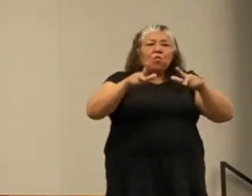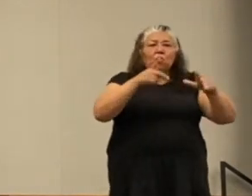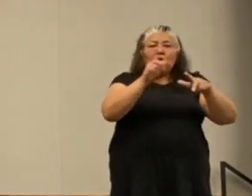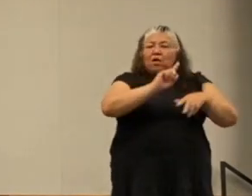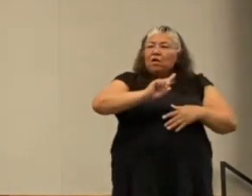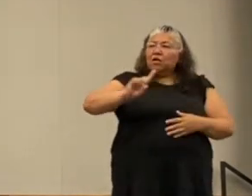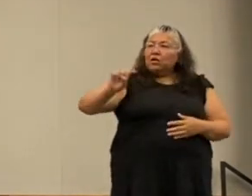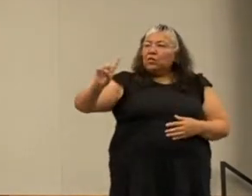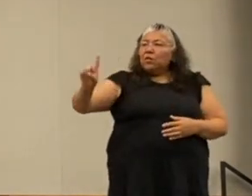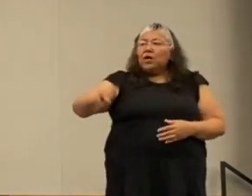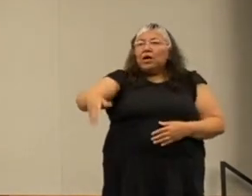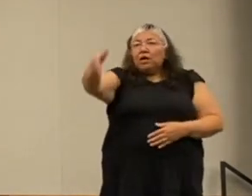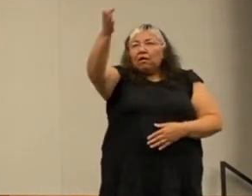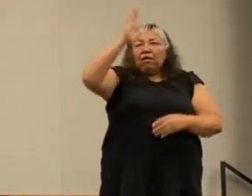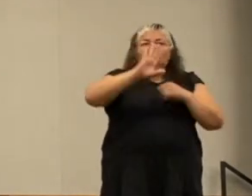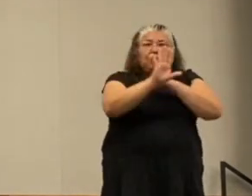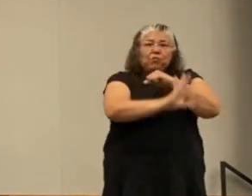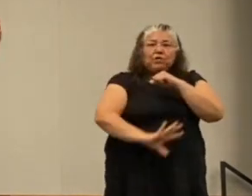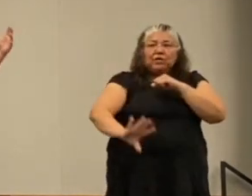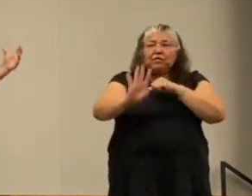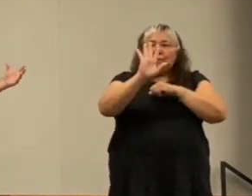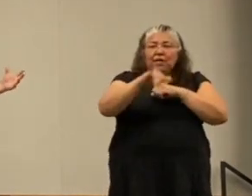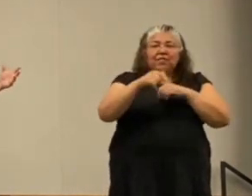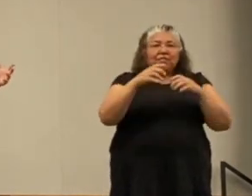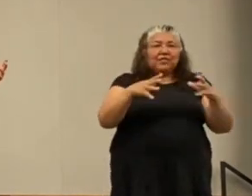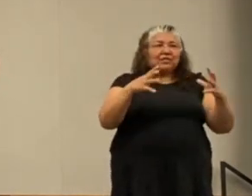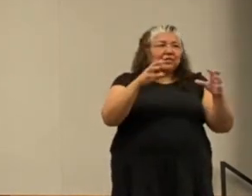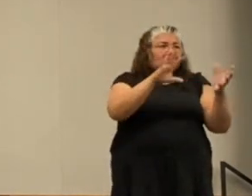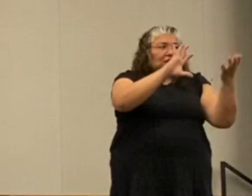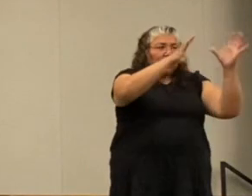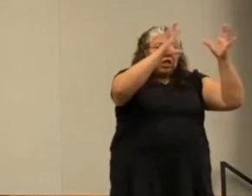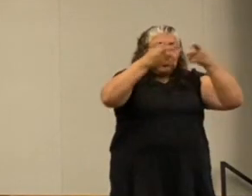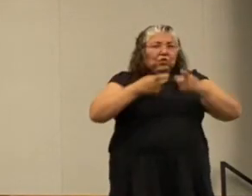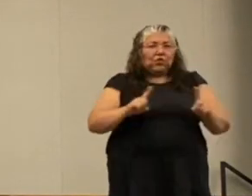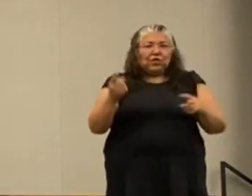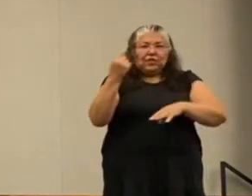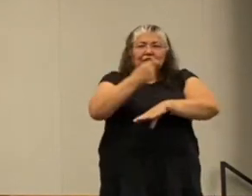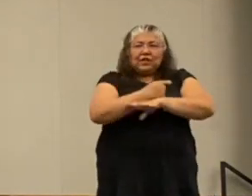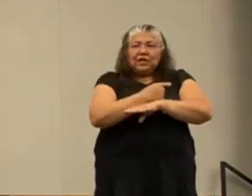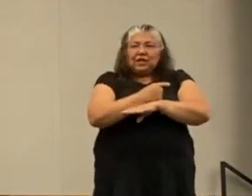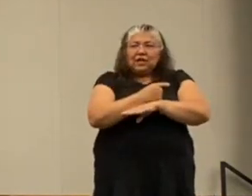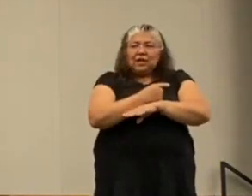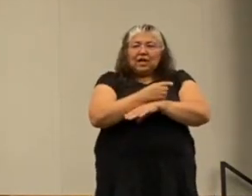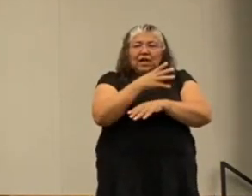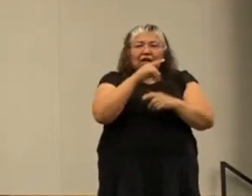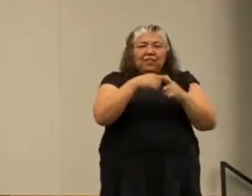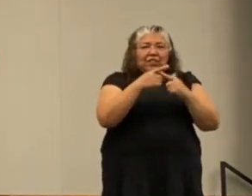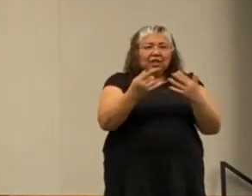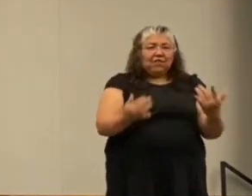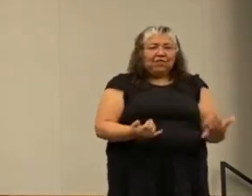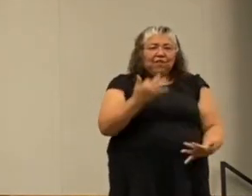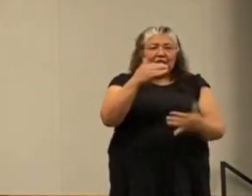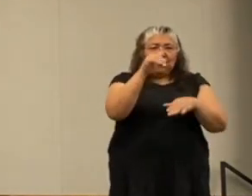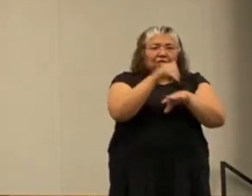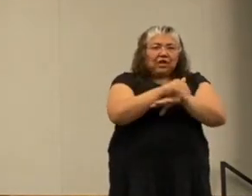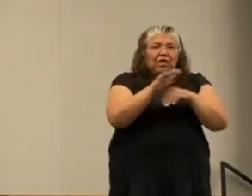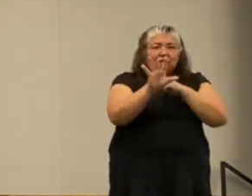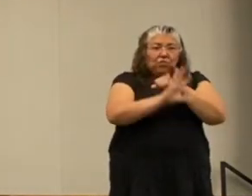away, God protects them by this thick cloud during the day and a pillar of fire at night to